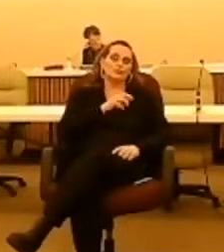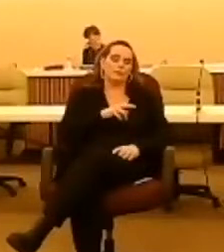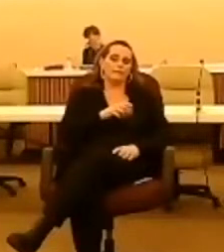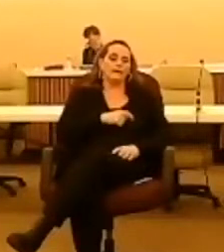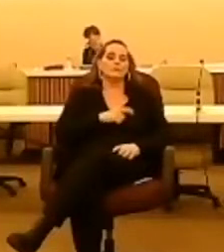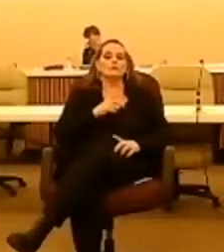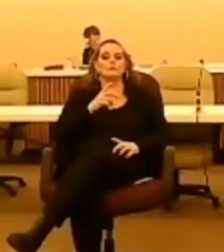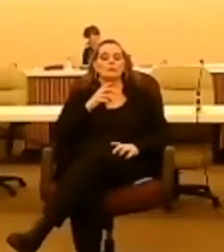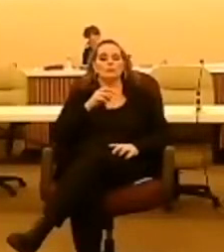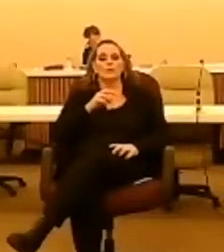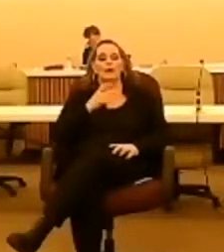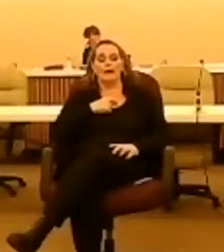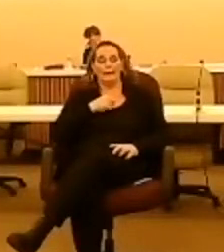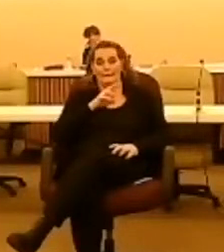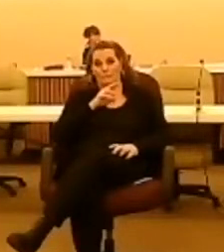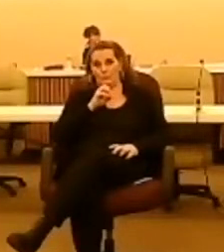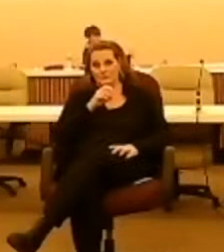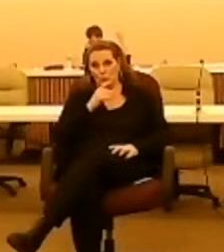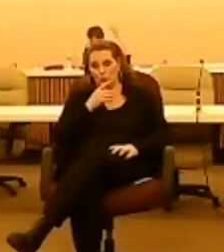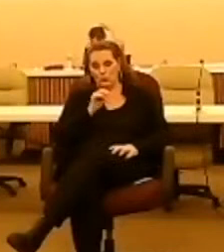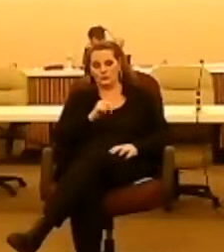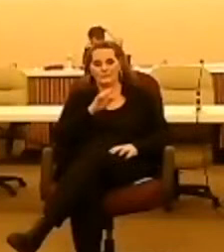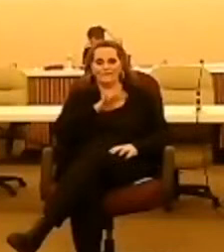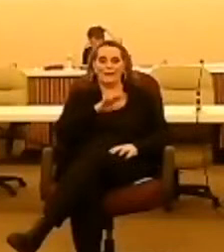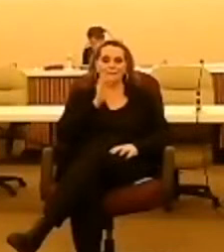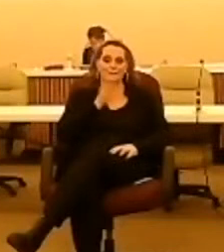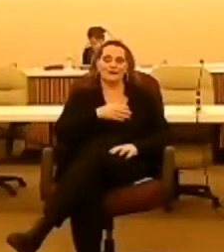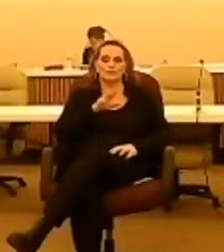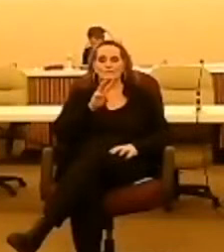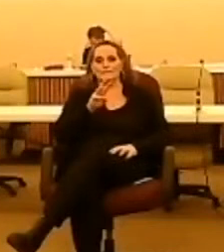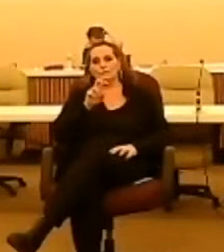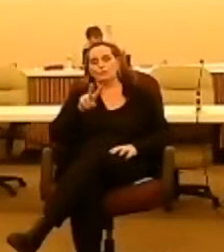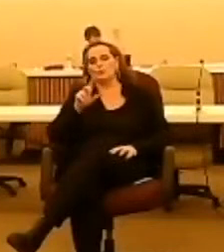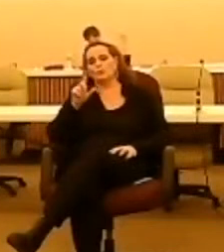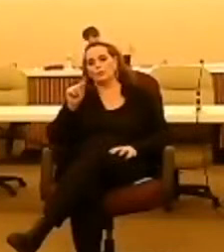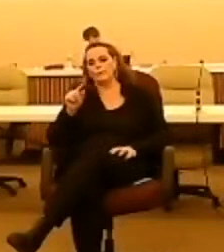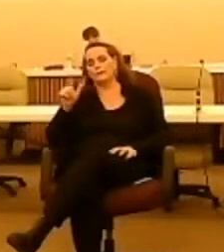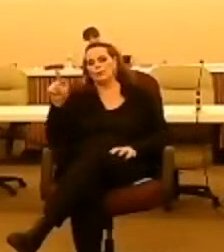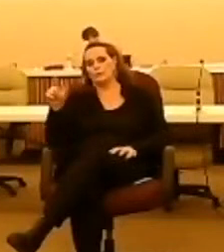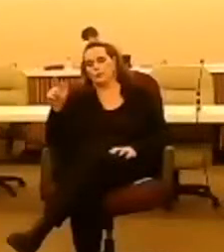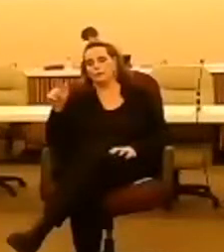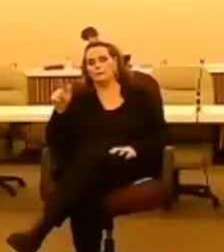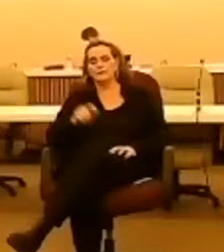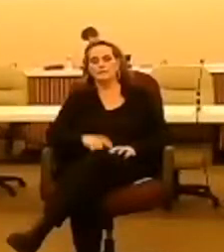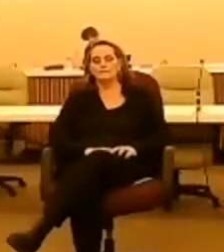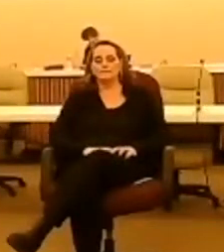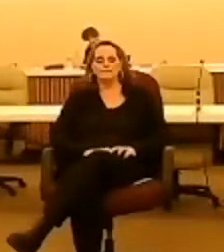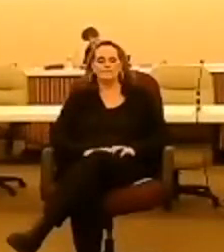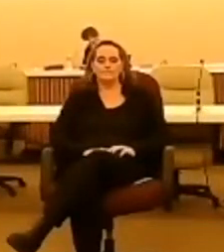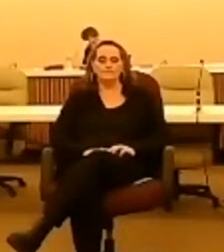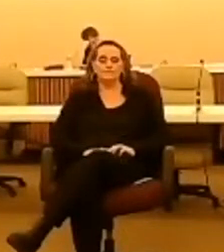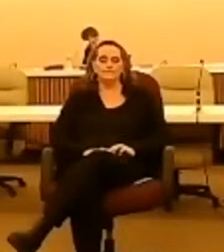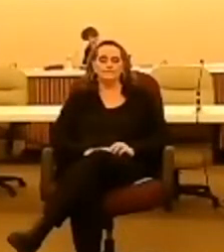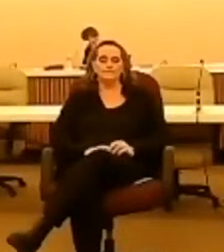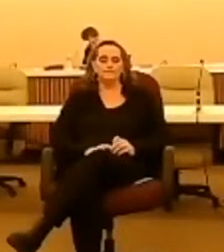board members, I have Resolution 5-62, 2021.